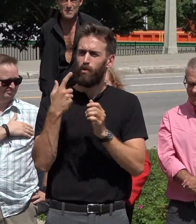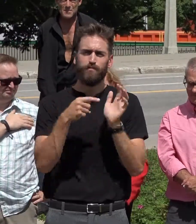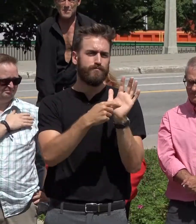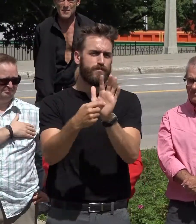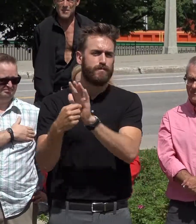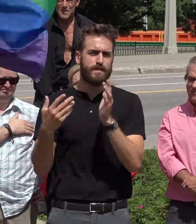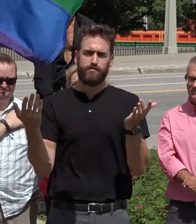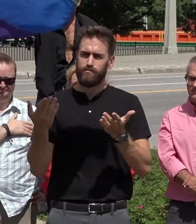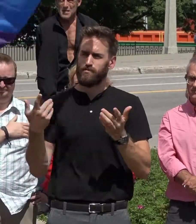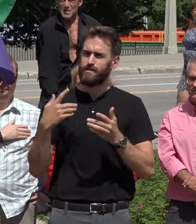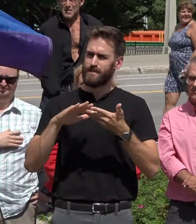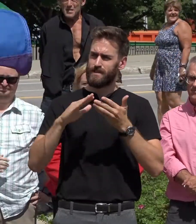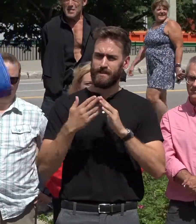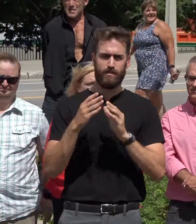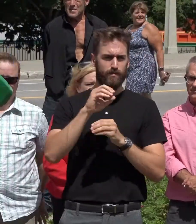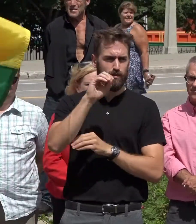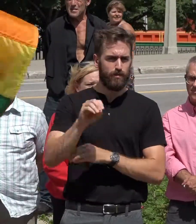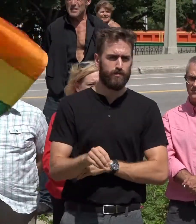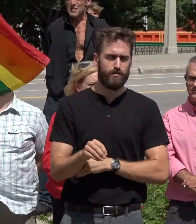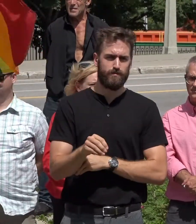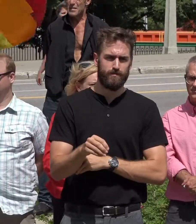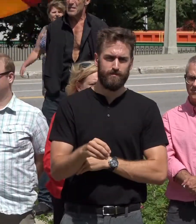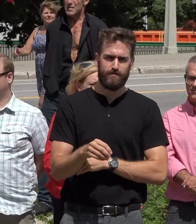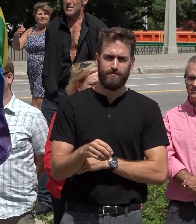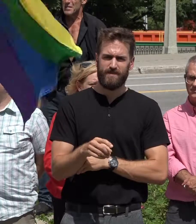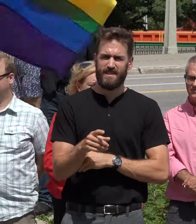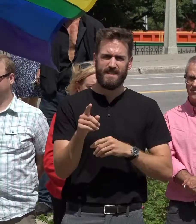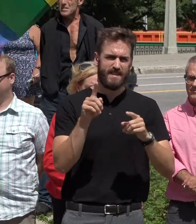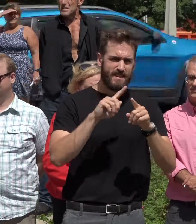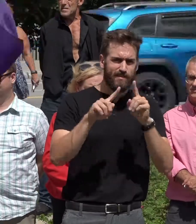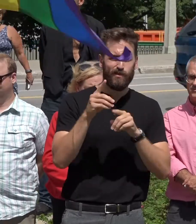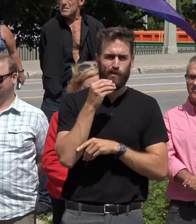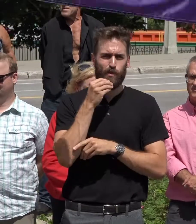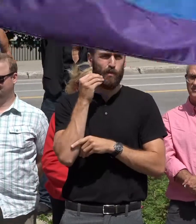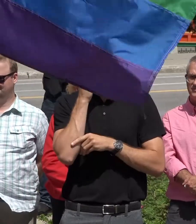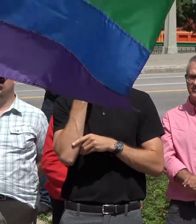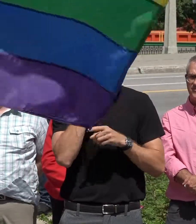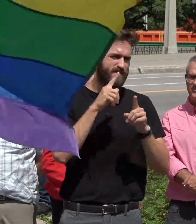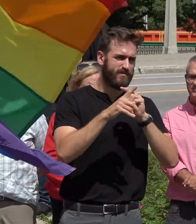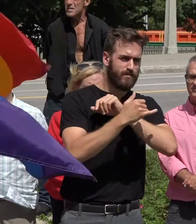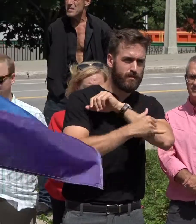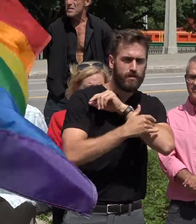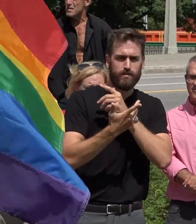this city, where all the diplomatic homes are.